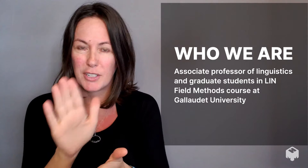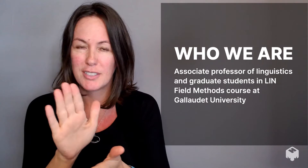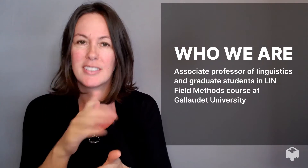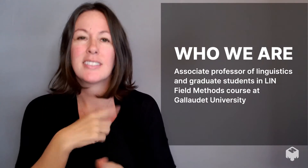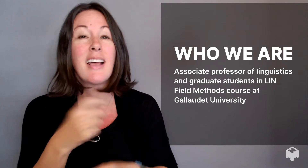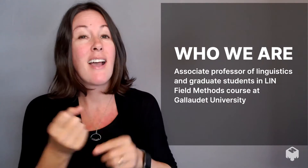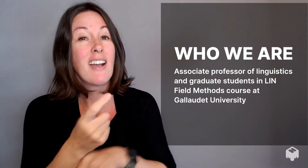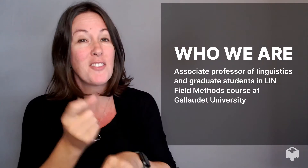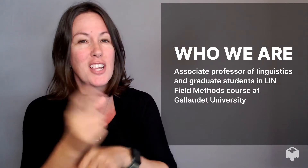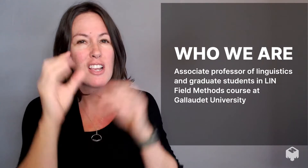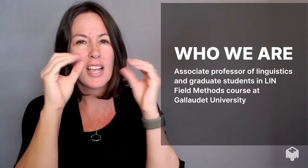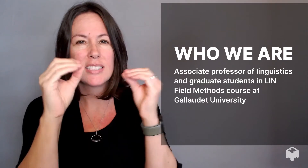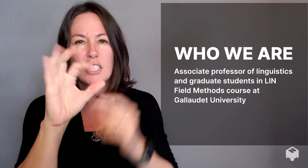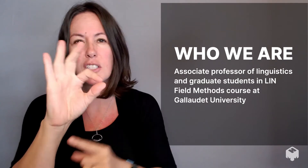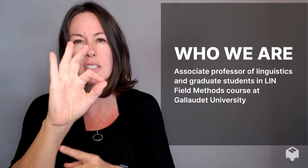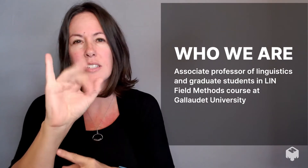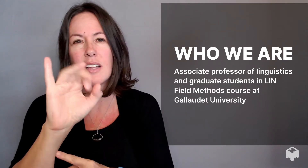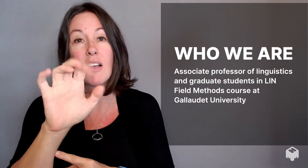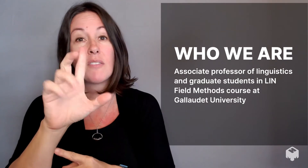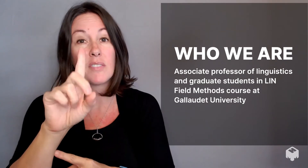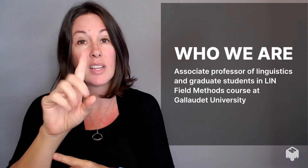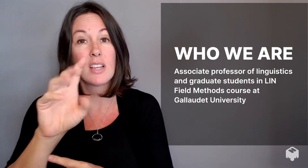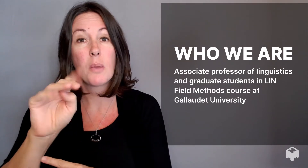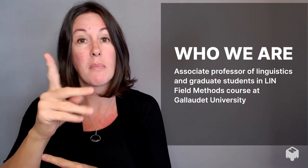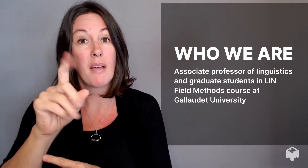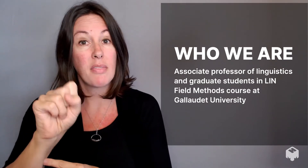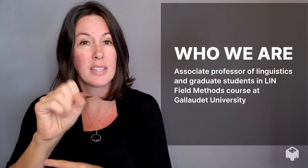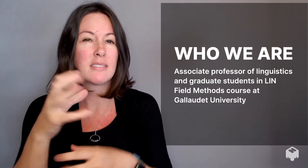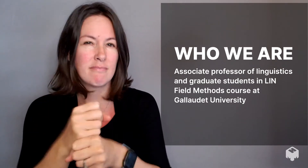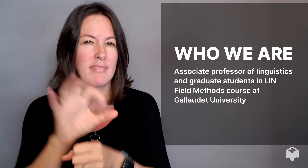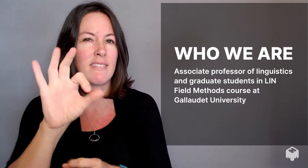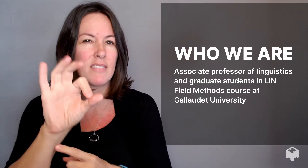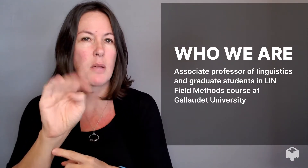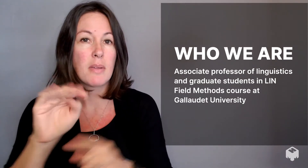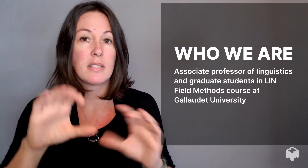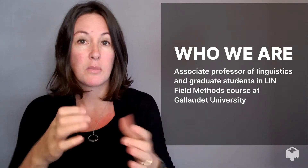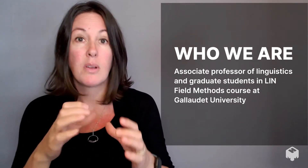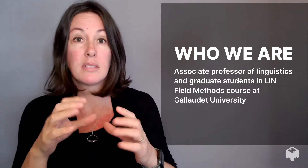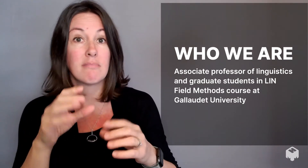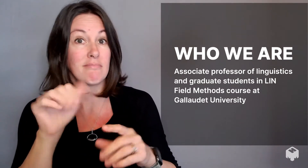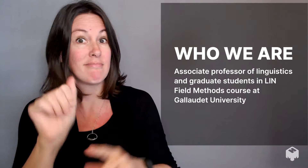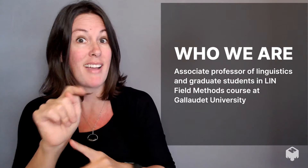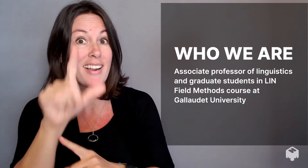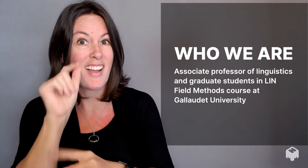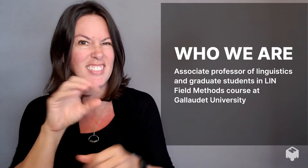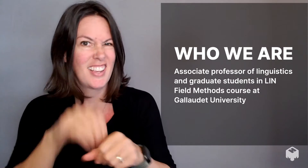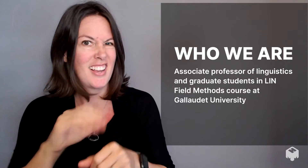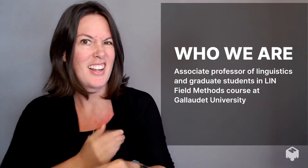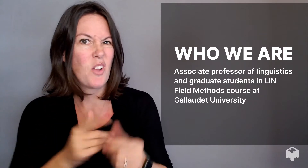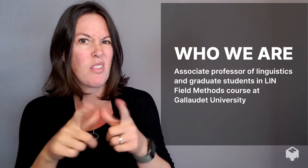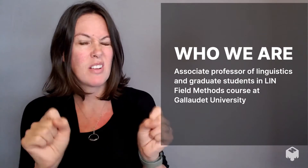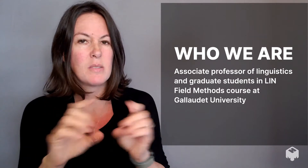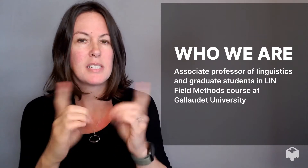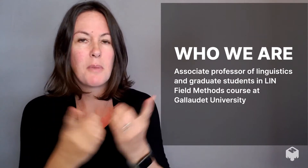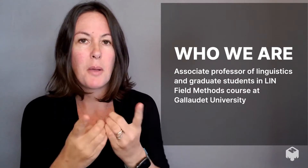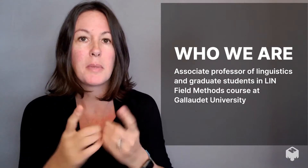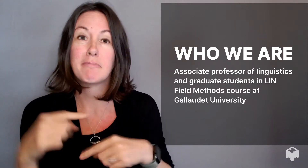And every year I teach a course called Field Methods at Gallaudet within the linguistics department.